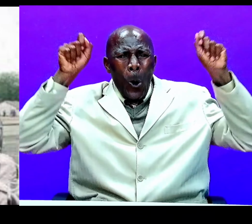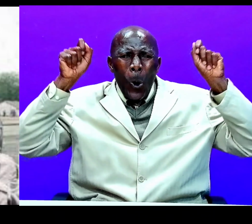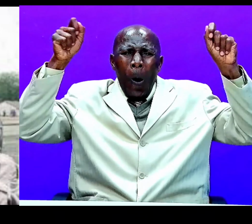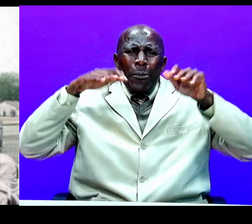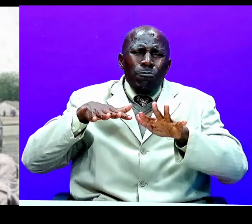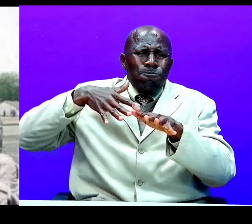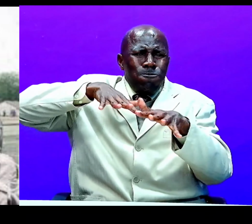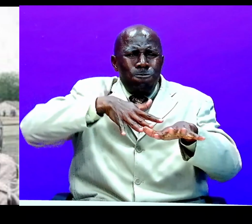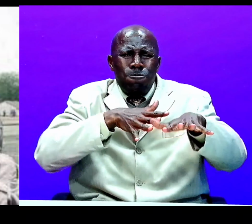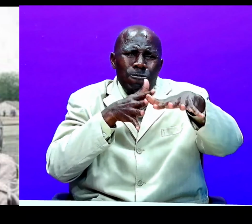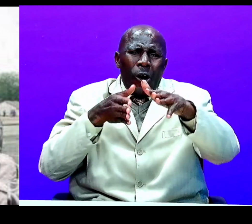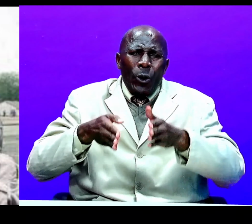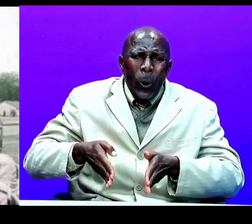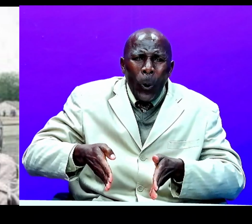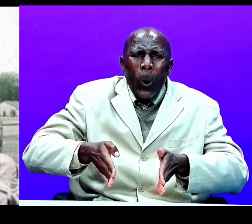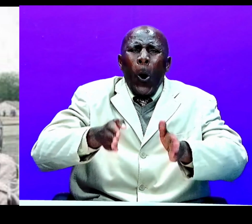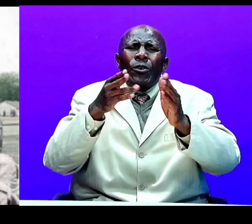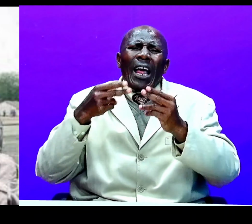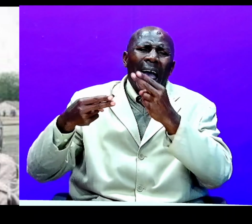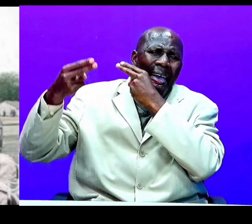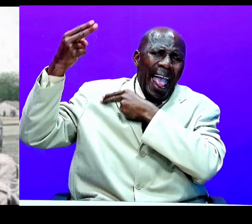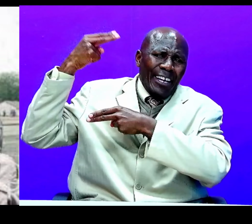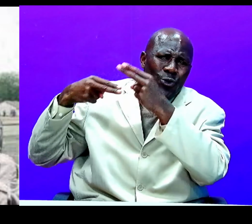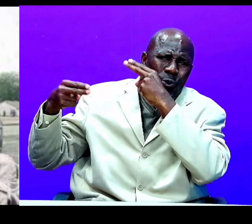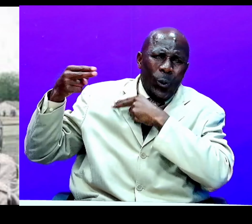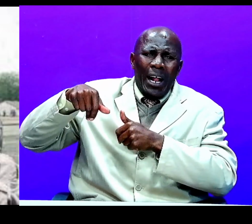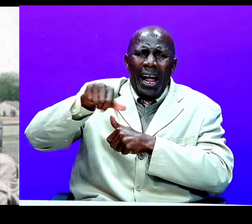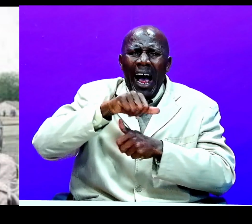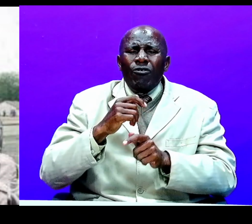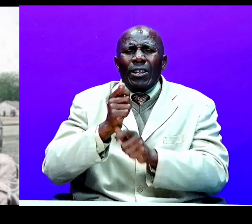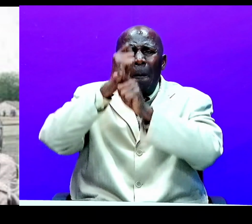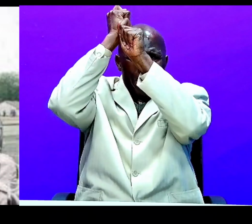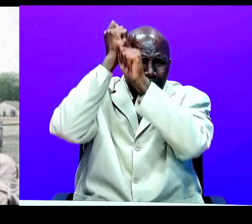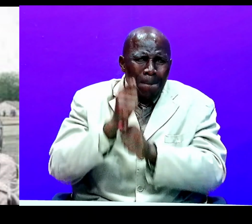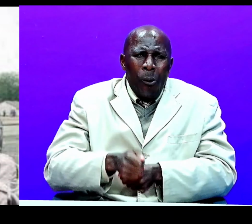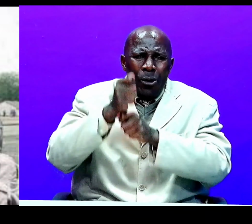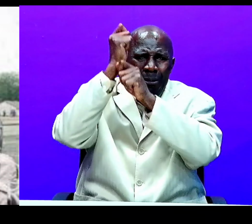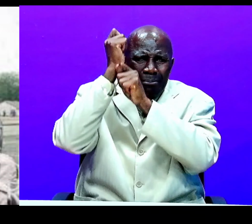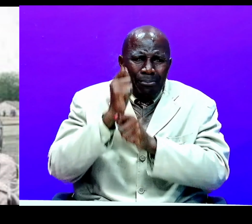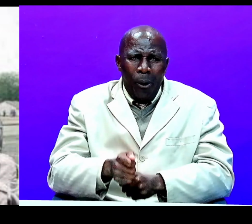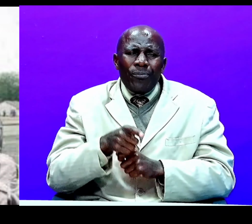with freedom since the colonial times.